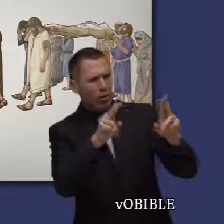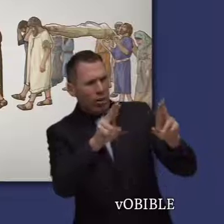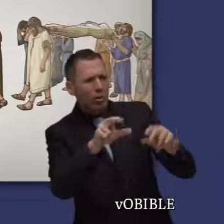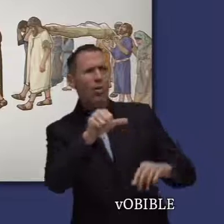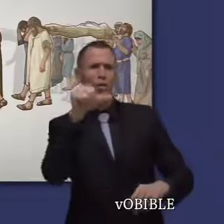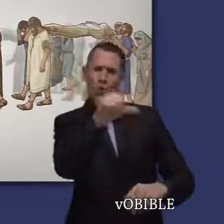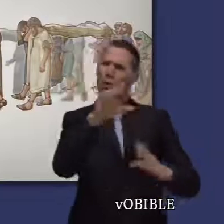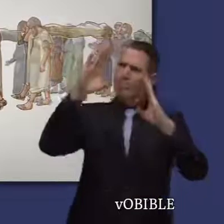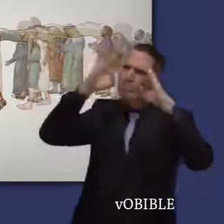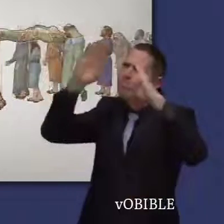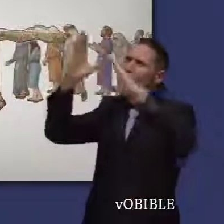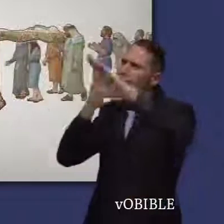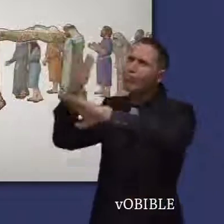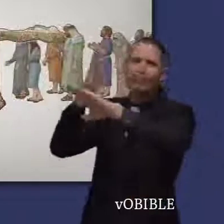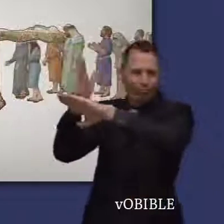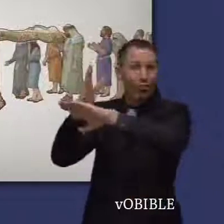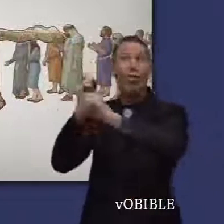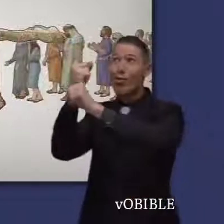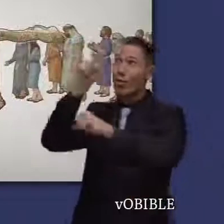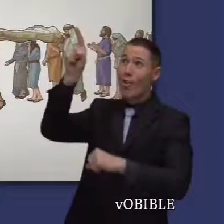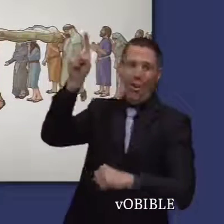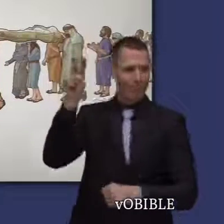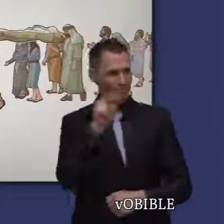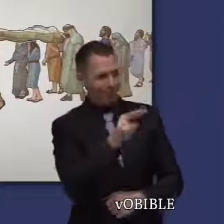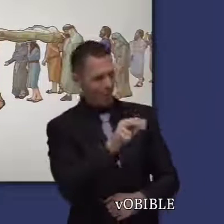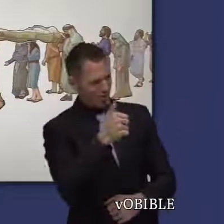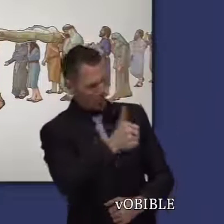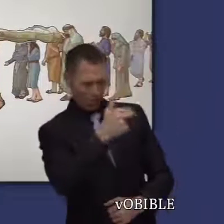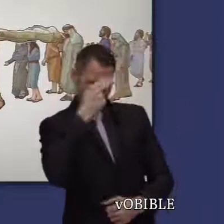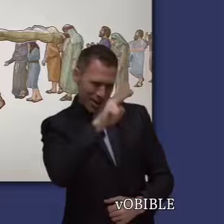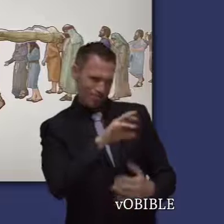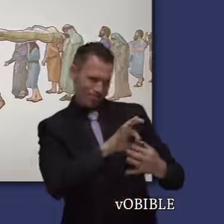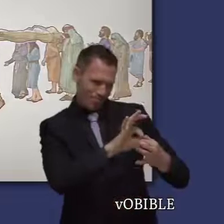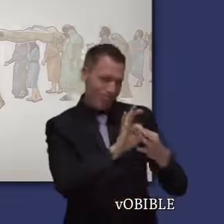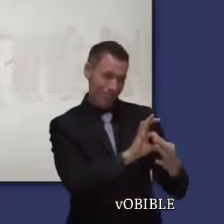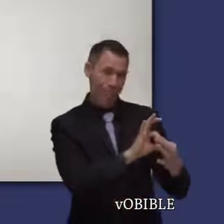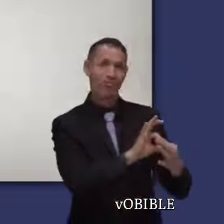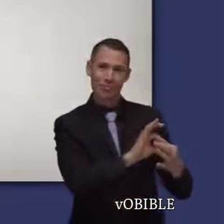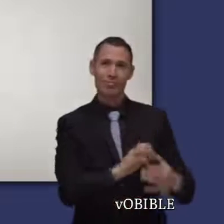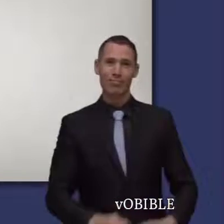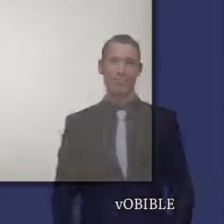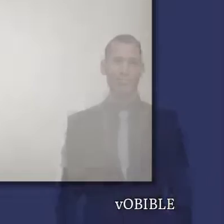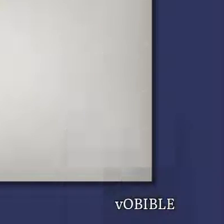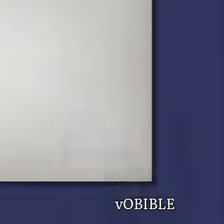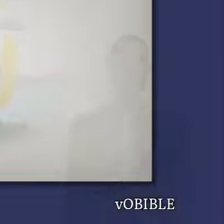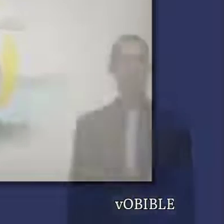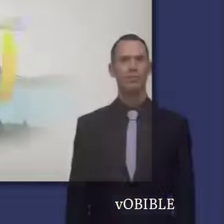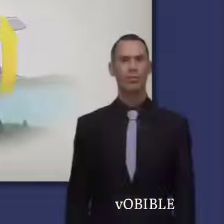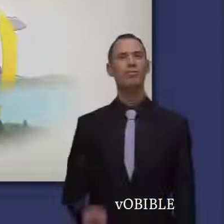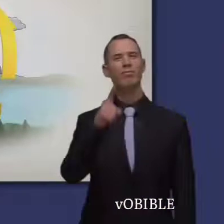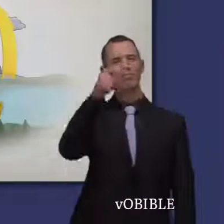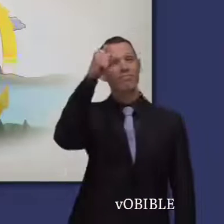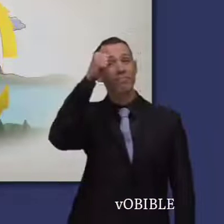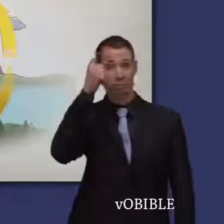way possible. This will help him make a good name, a reputation with God. Did